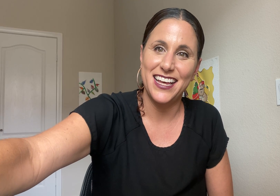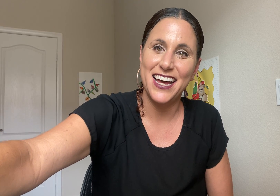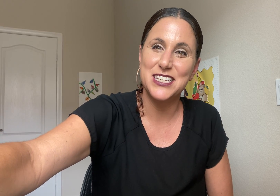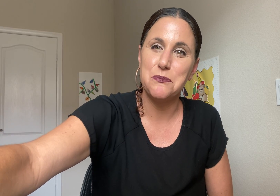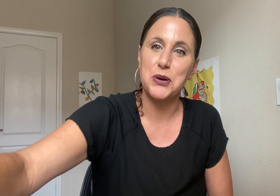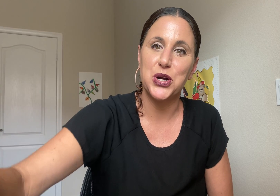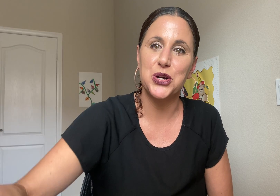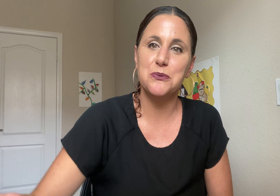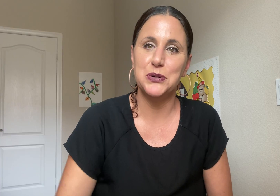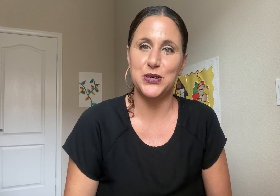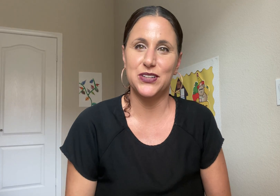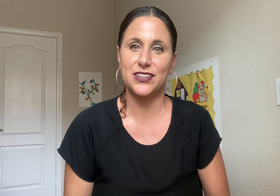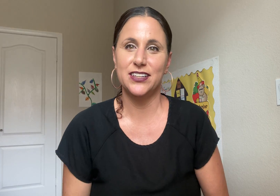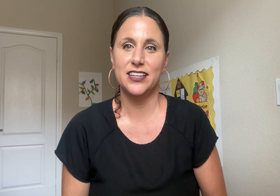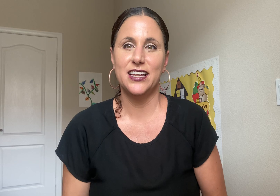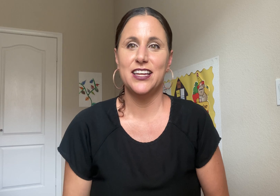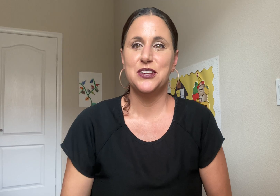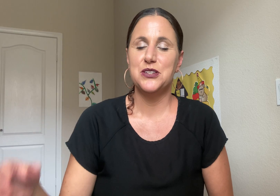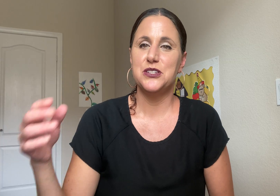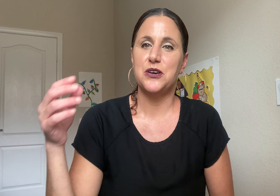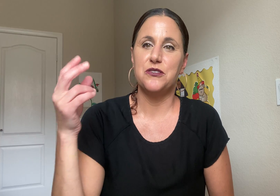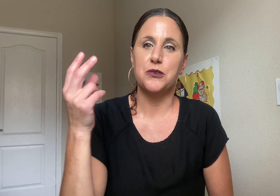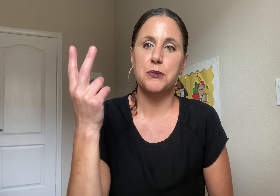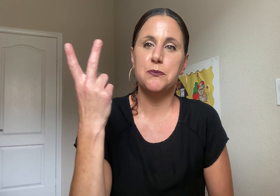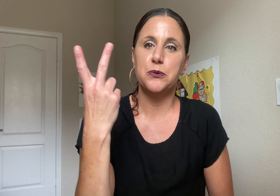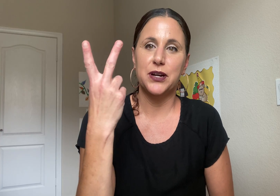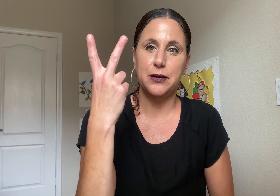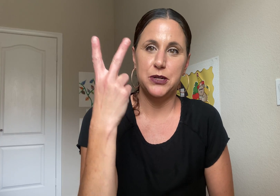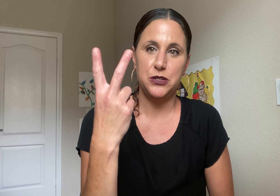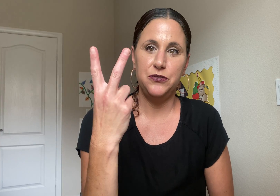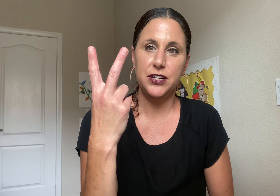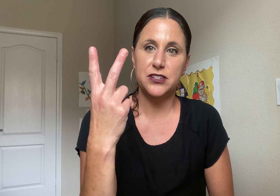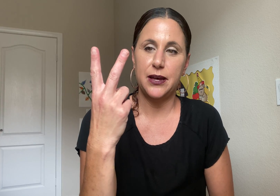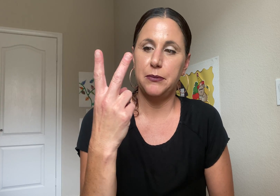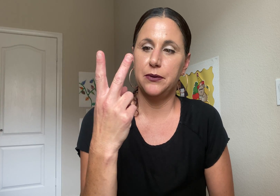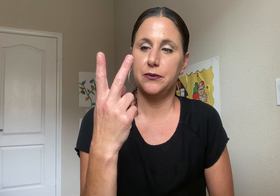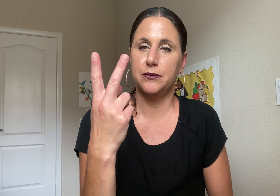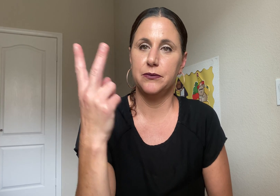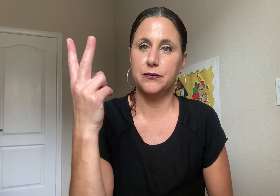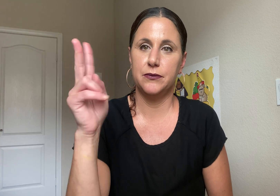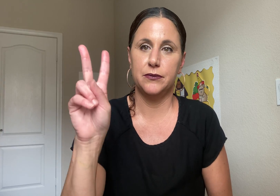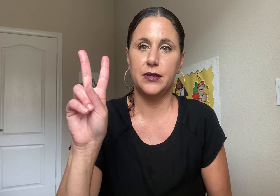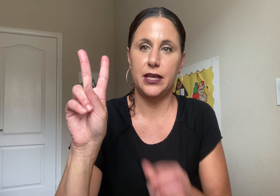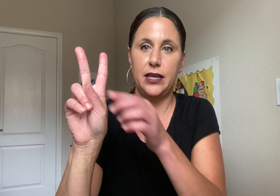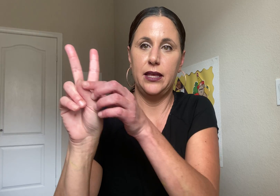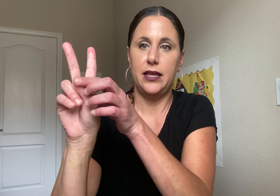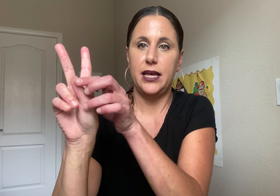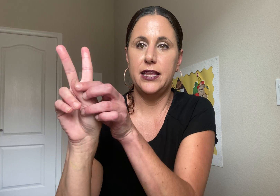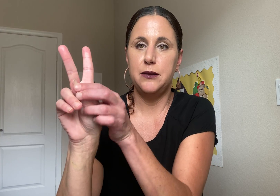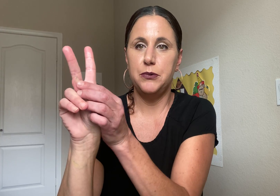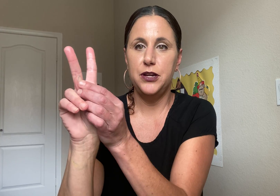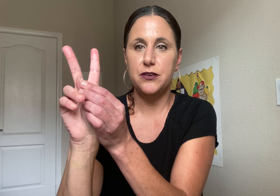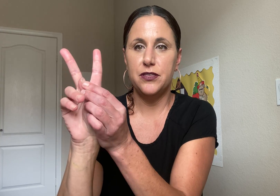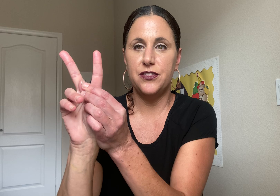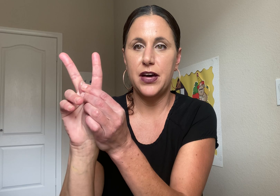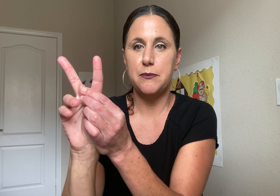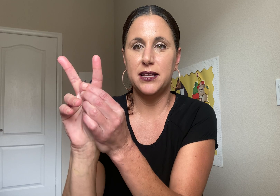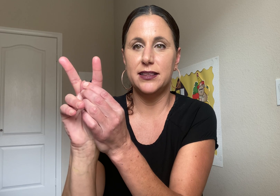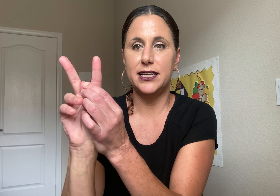Yeah, it's purple. So for purple, we're going to put 2 fingers up and then put your thumb a